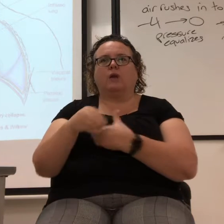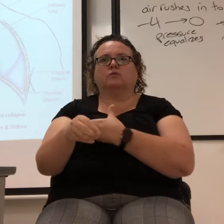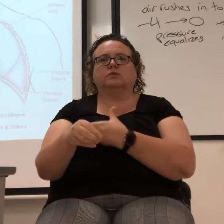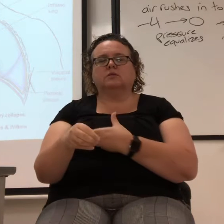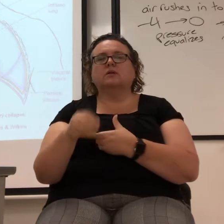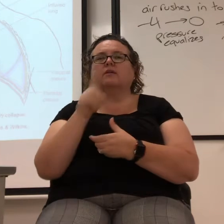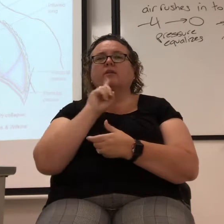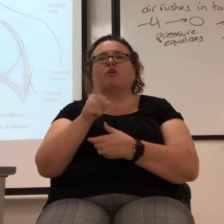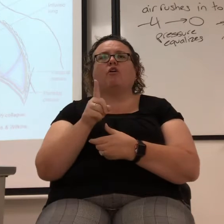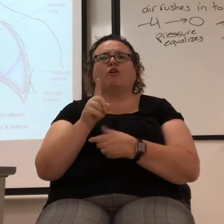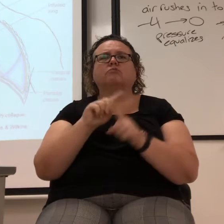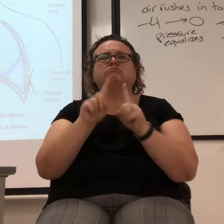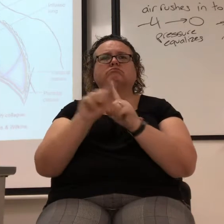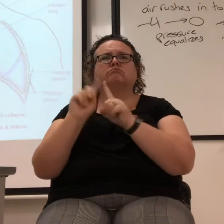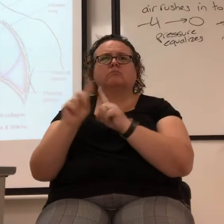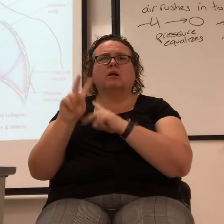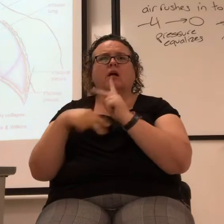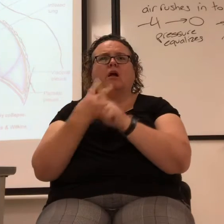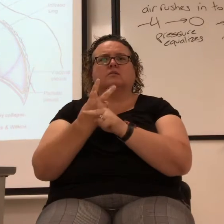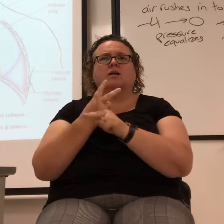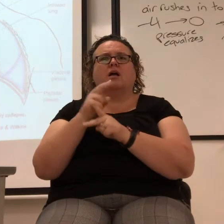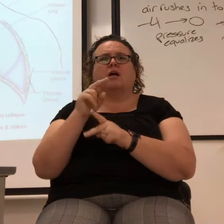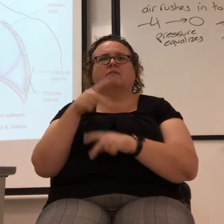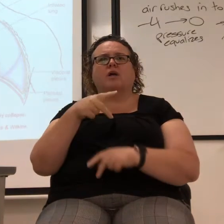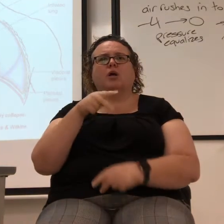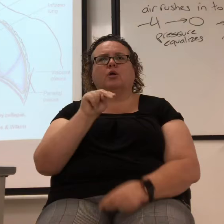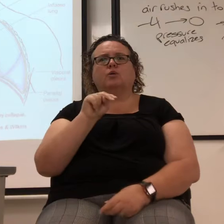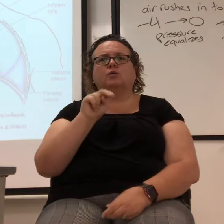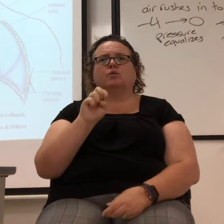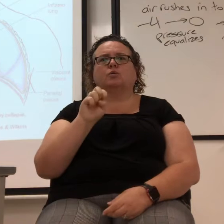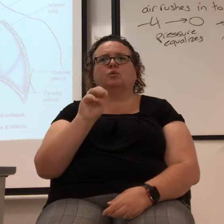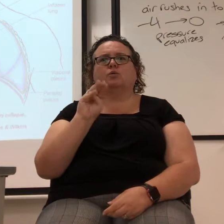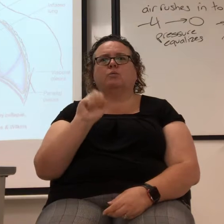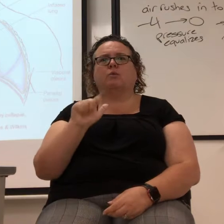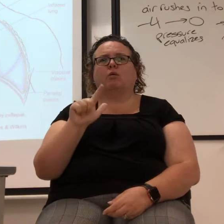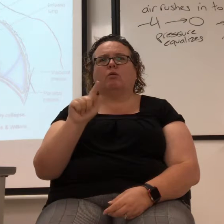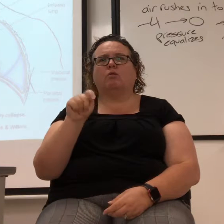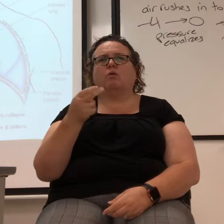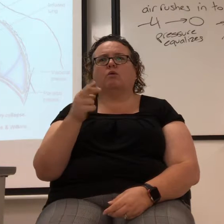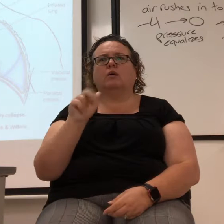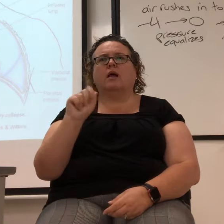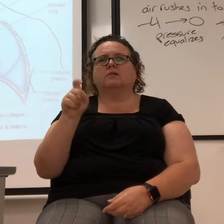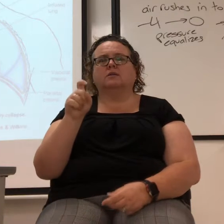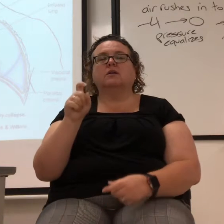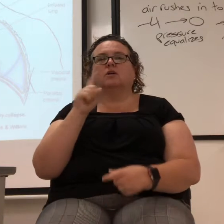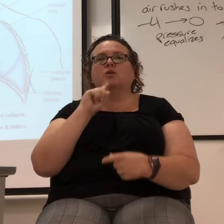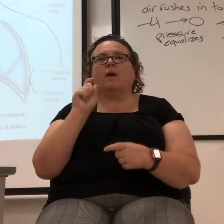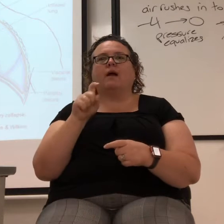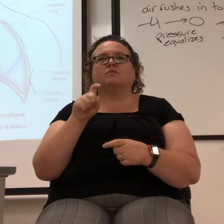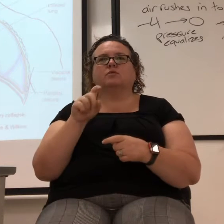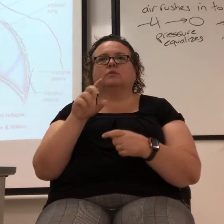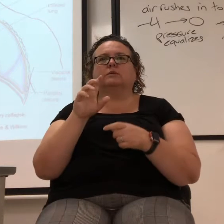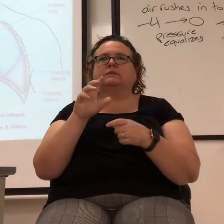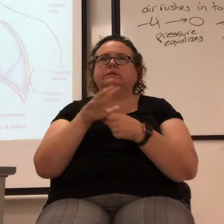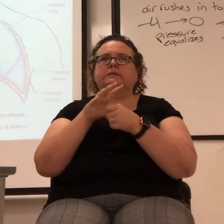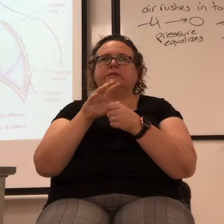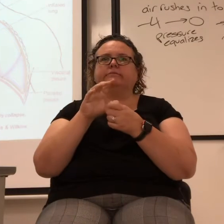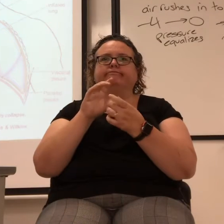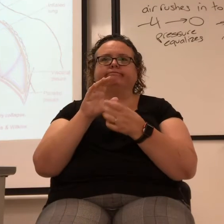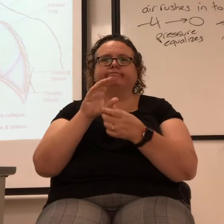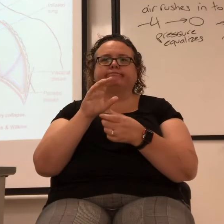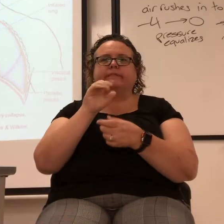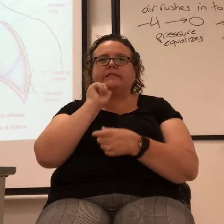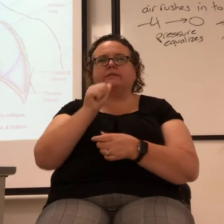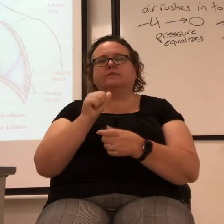There are kinds of these pneumothoraxes that are like emergencies, like you have to decompress in the field.